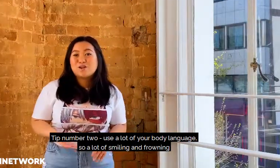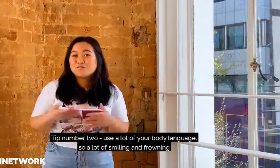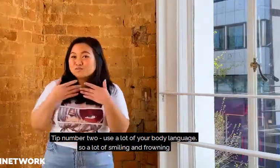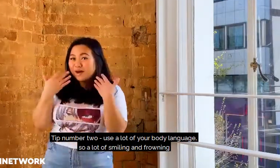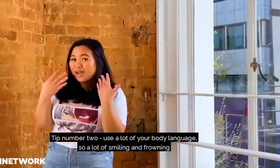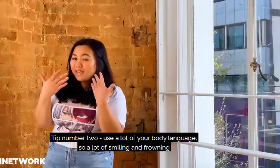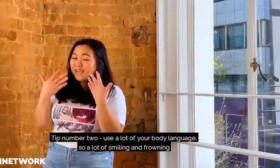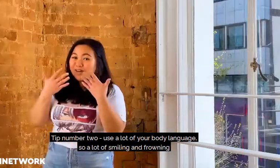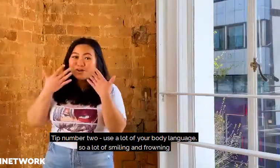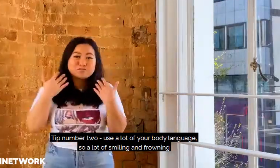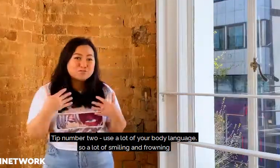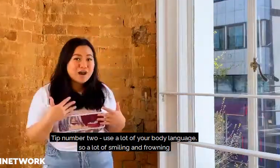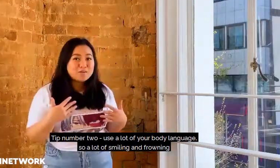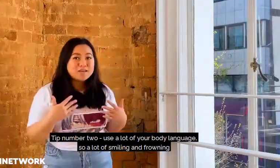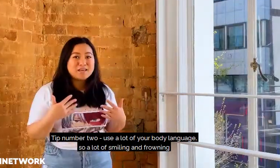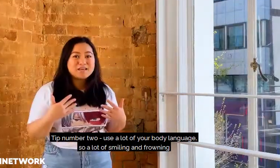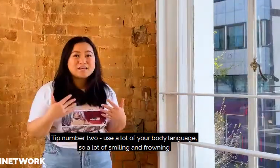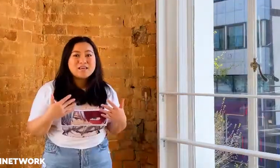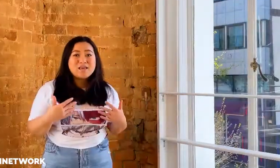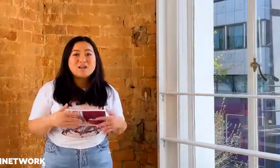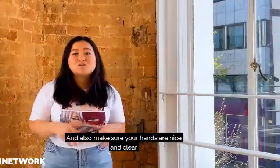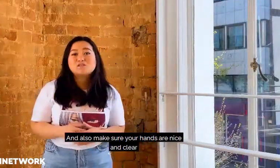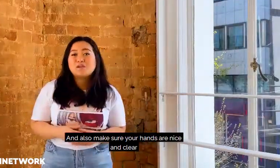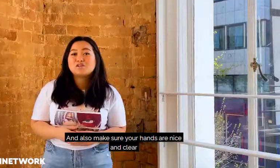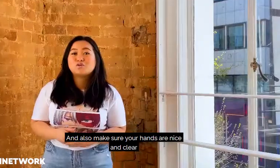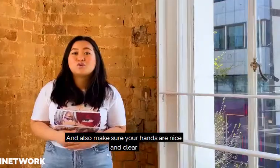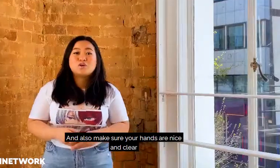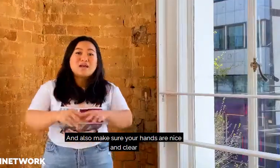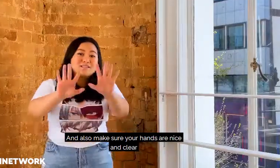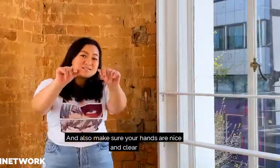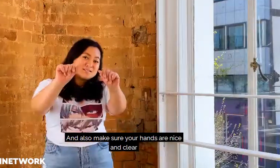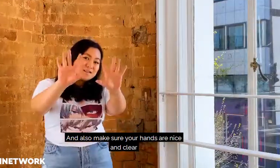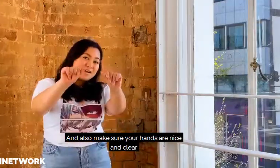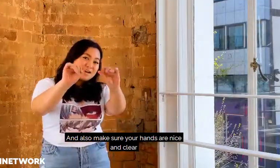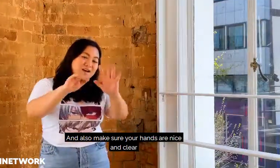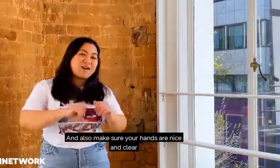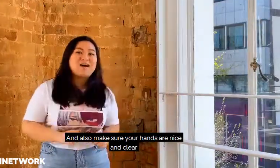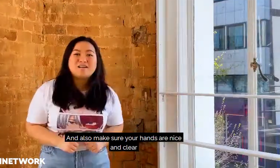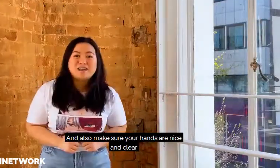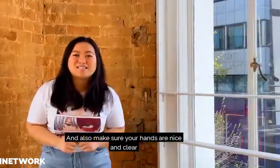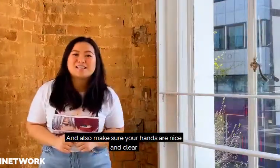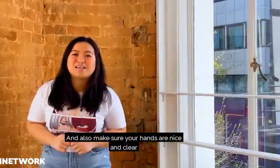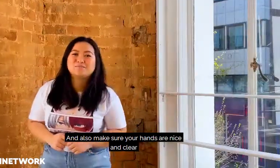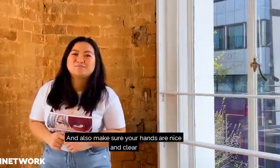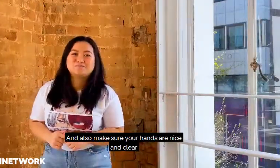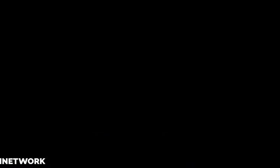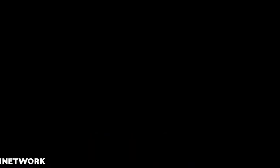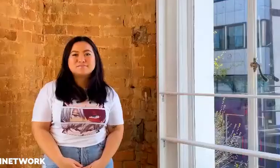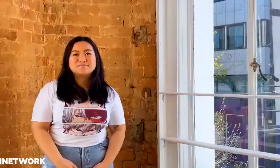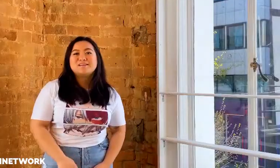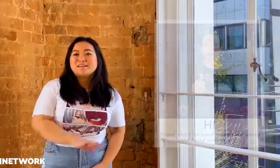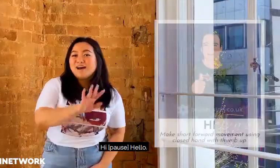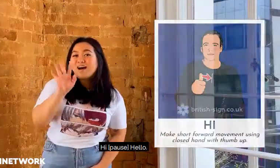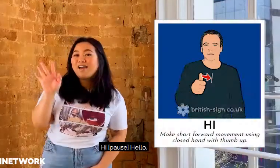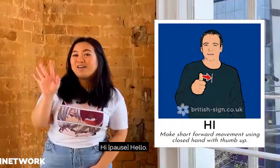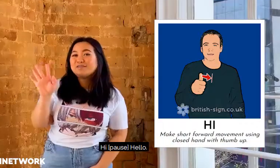of smiling, a lot of frowning, and also make sure your hands are nice and clear. Hi.